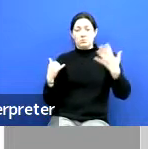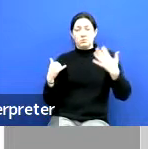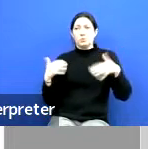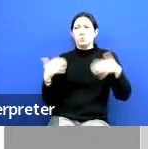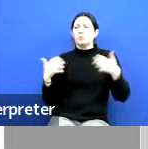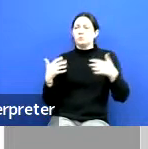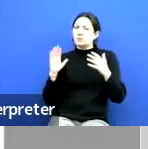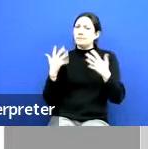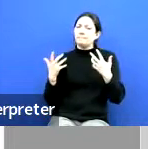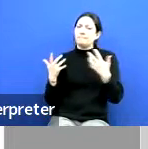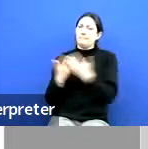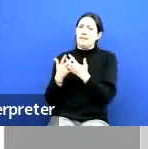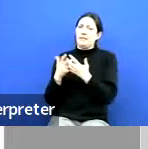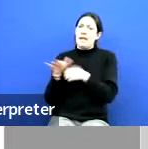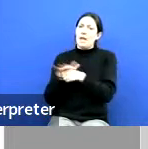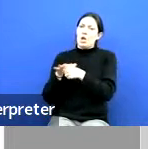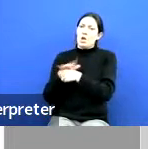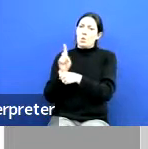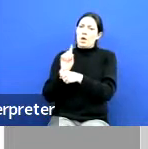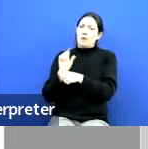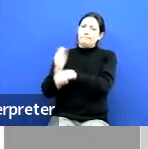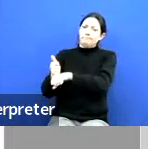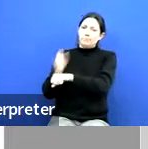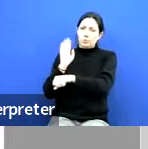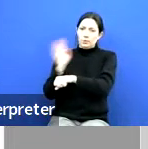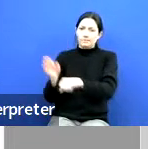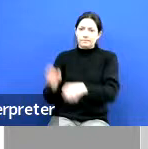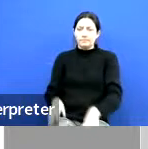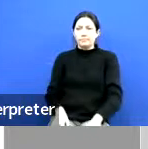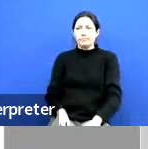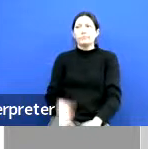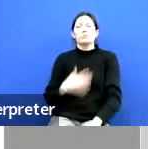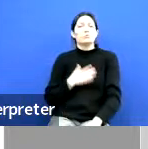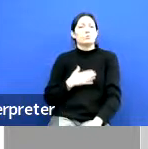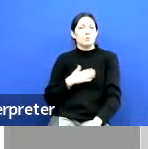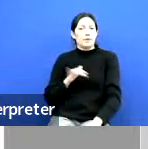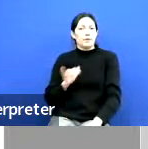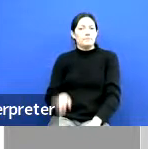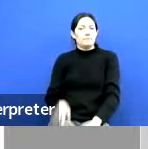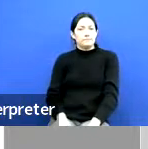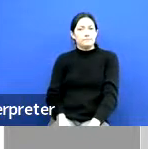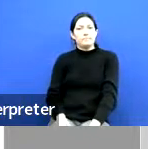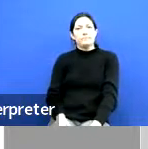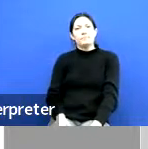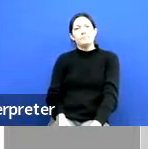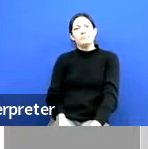in which this sits. So again, very appreciative of that.